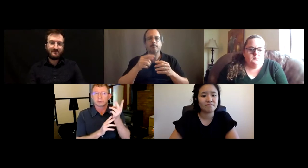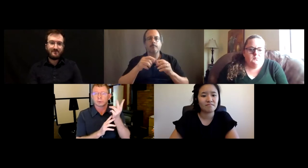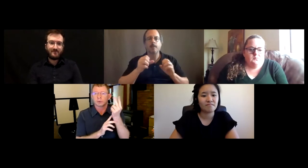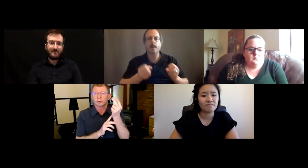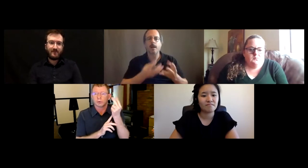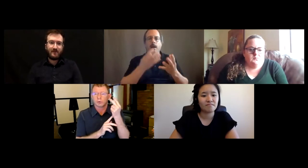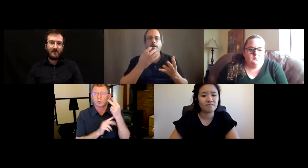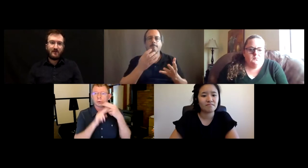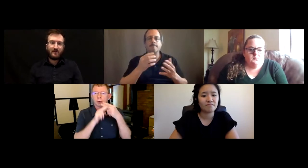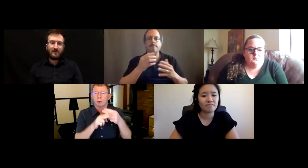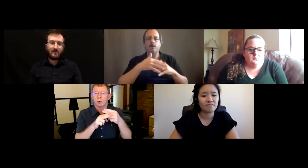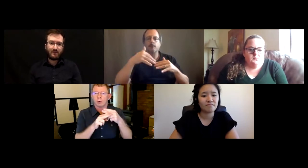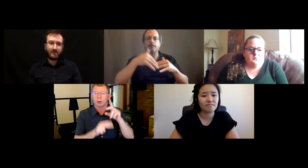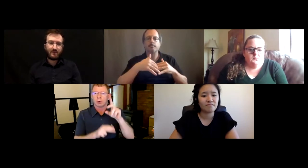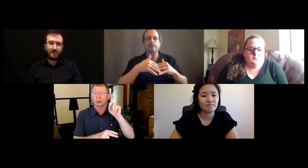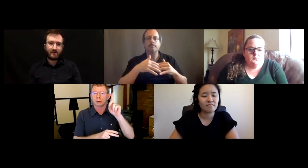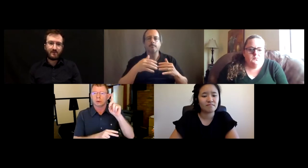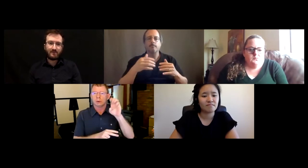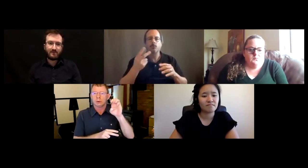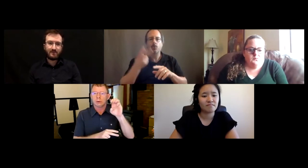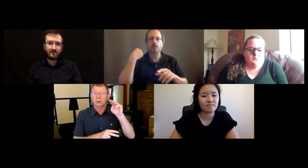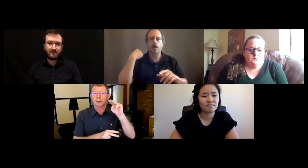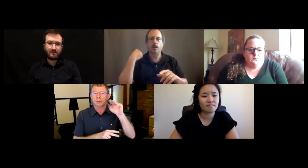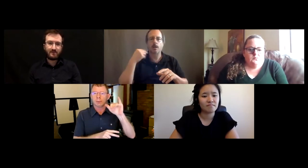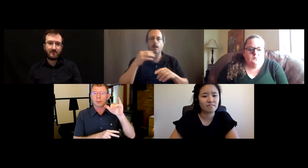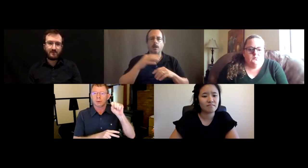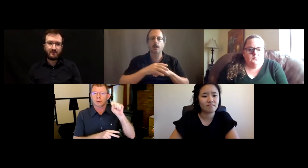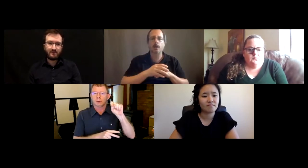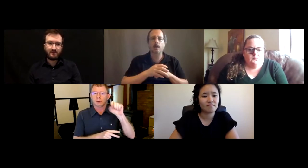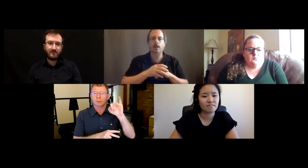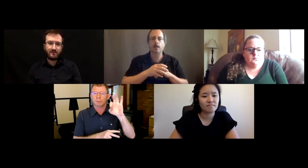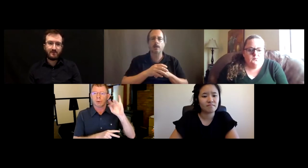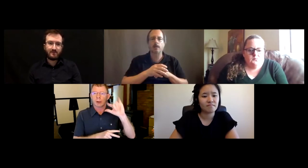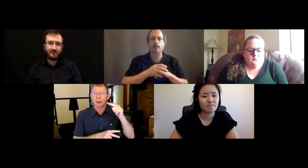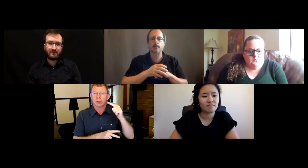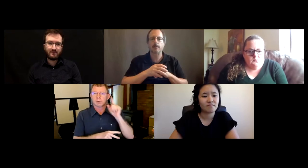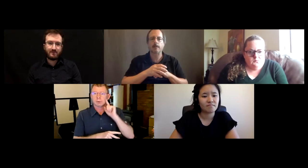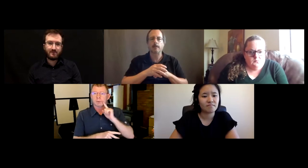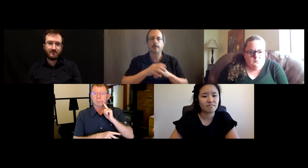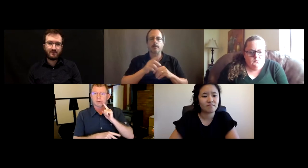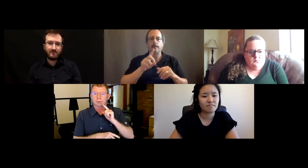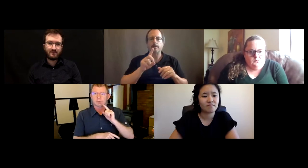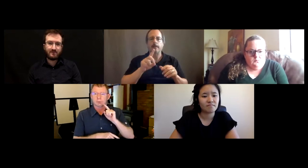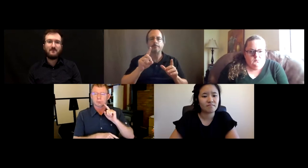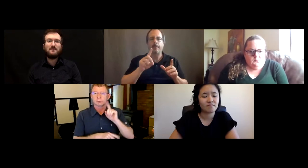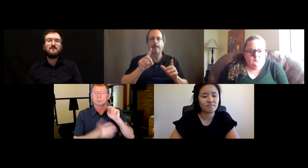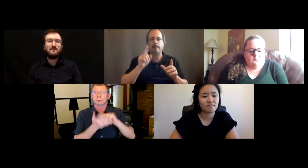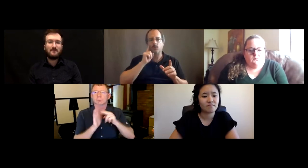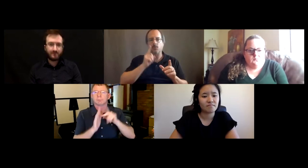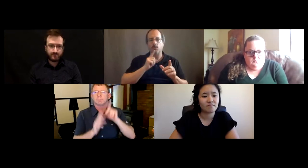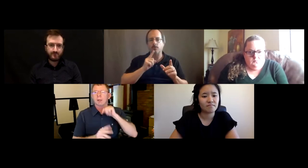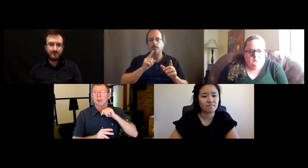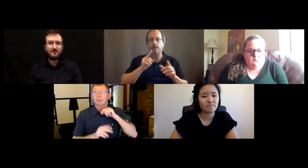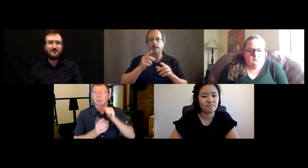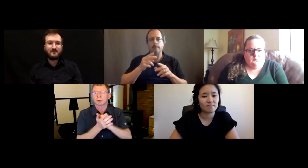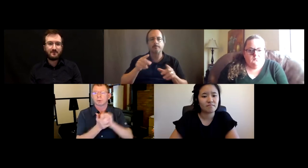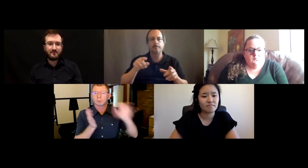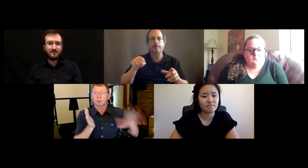When Mohawk College's program, they set up a new program called Demystifying Deafness 2 years